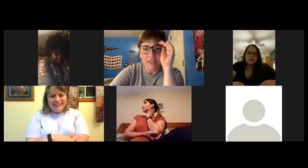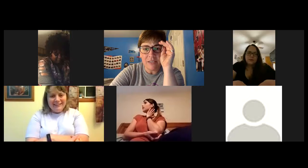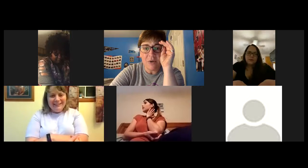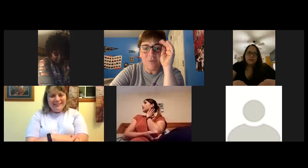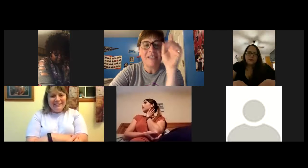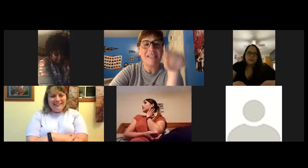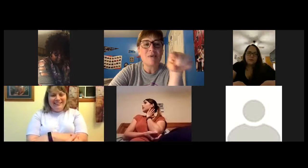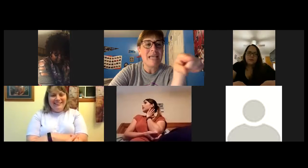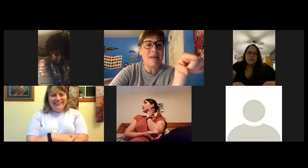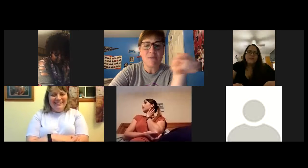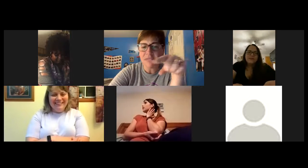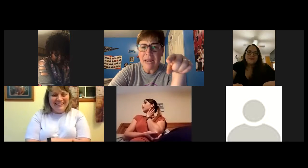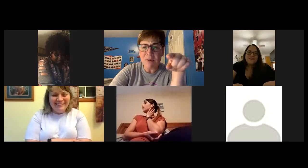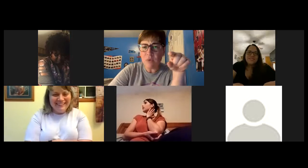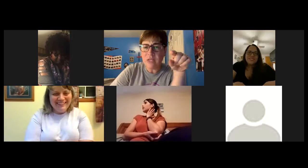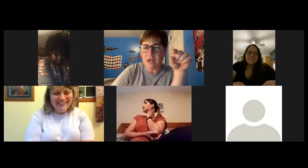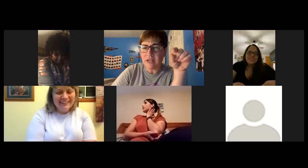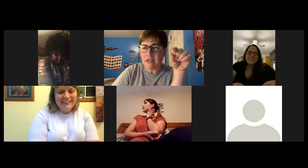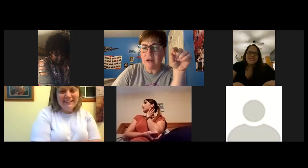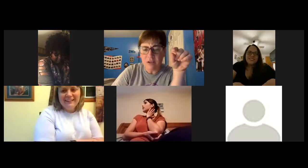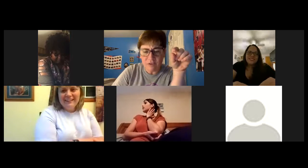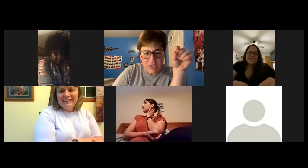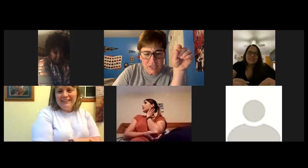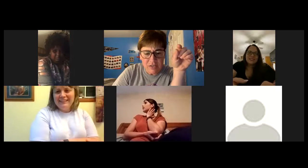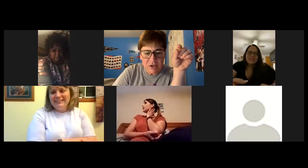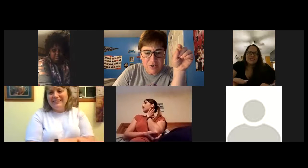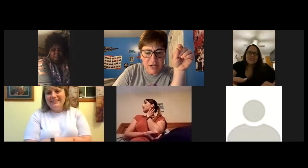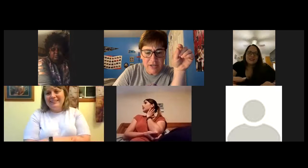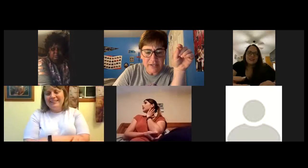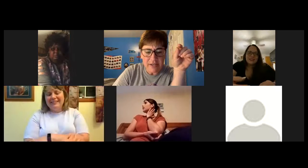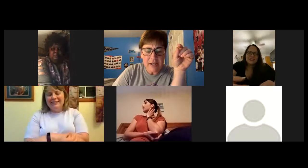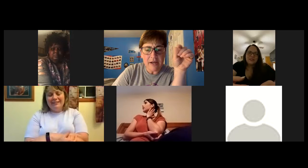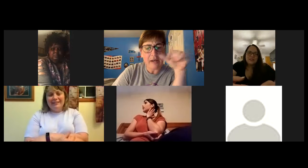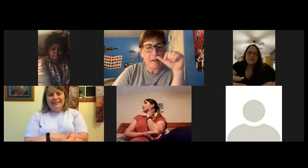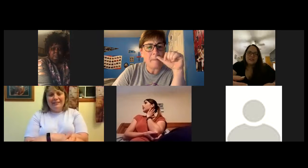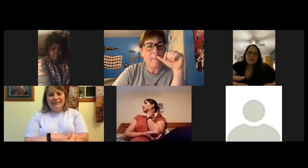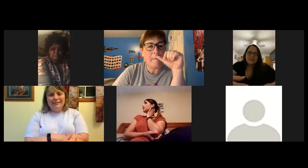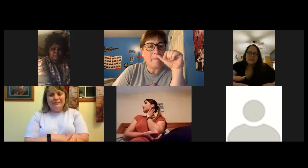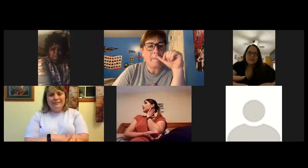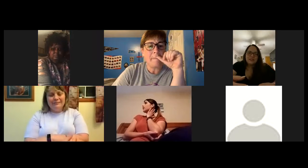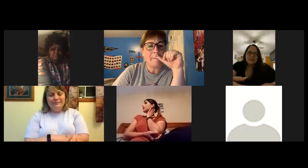what? Oh, yes, that was Amber's. Amber was on here. I don't know if she's still here or not.